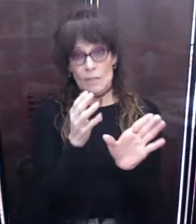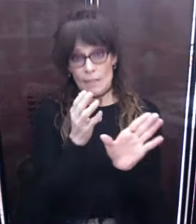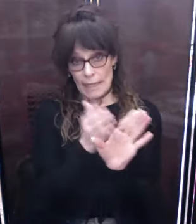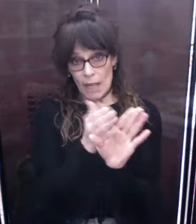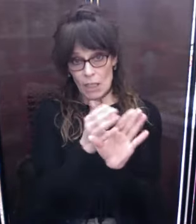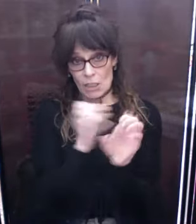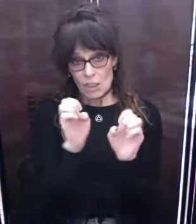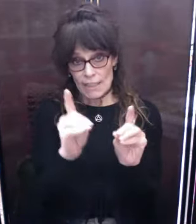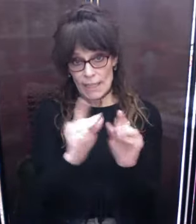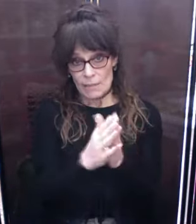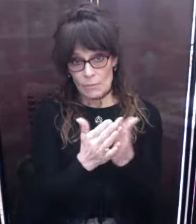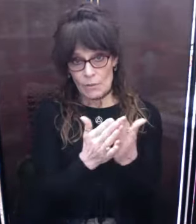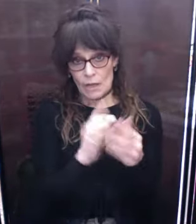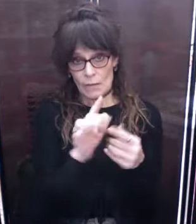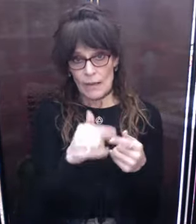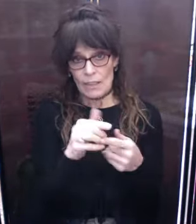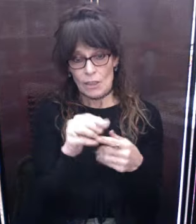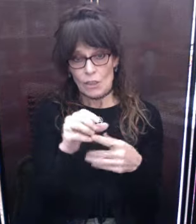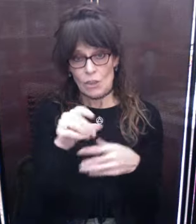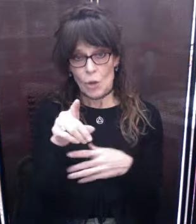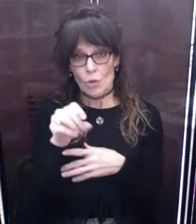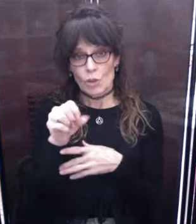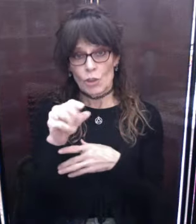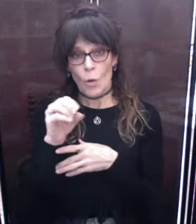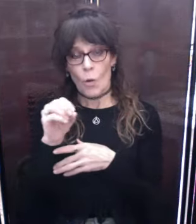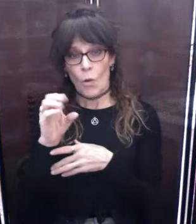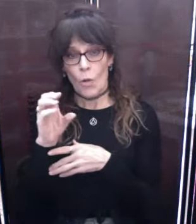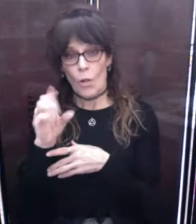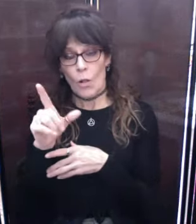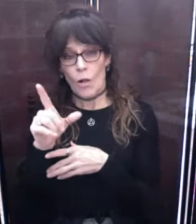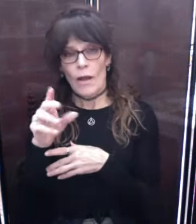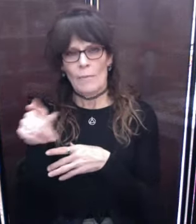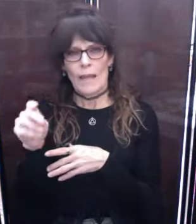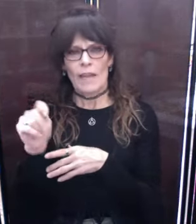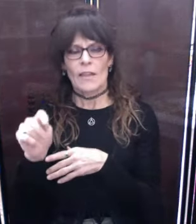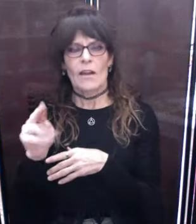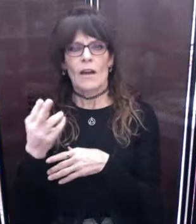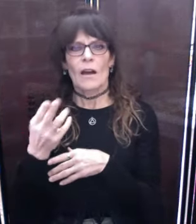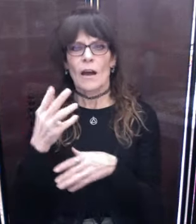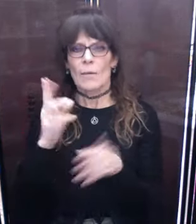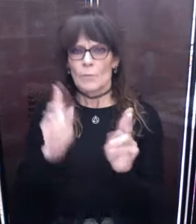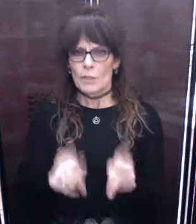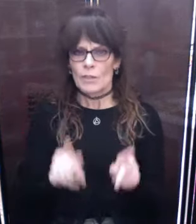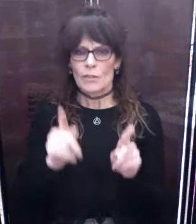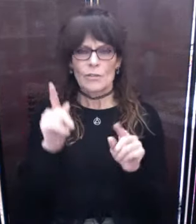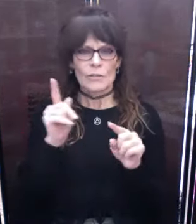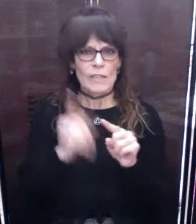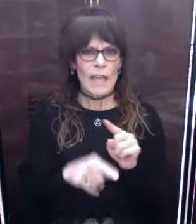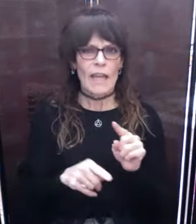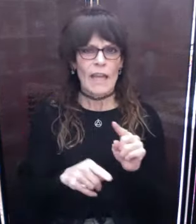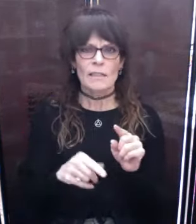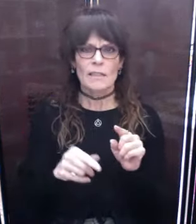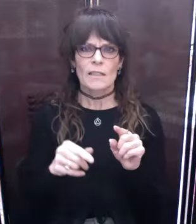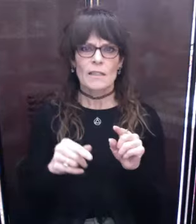what a sociopath is. A sociopath is a person who is unable to form meaningful emotional connections with other human